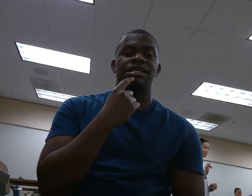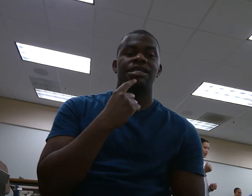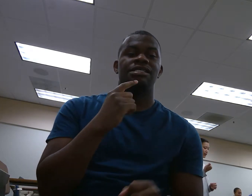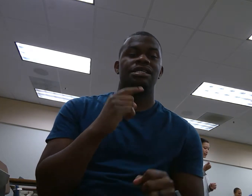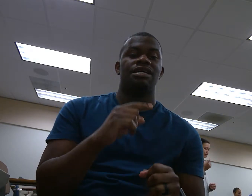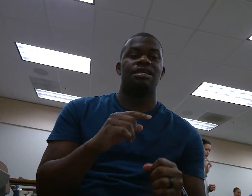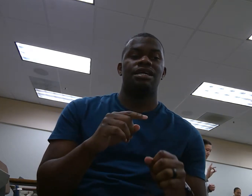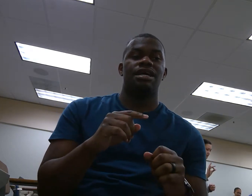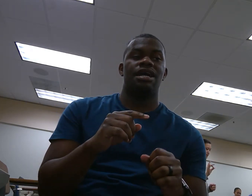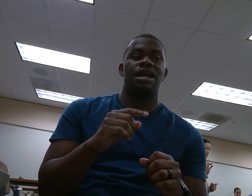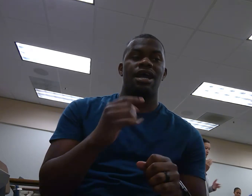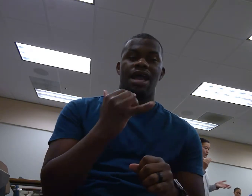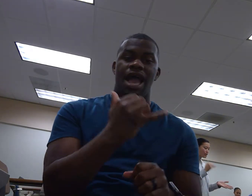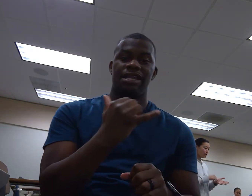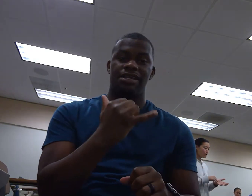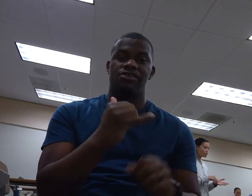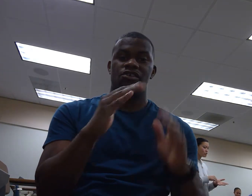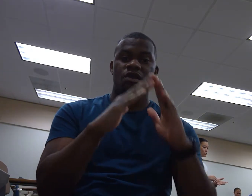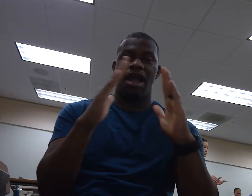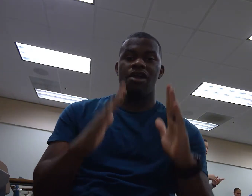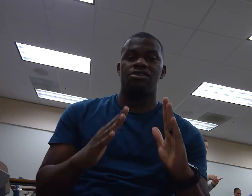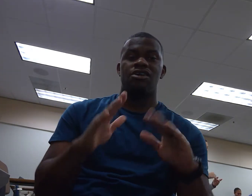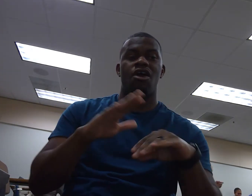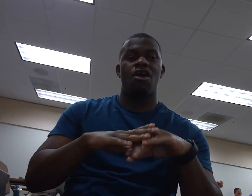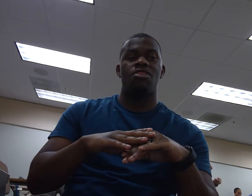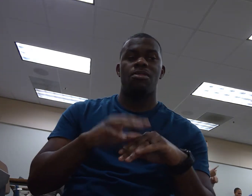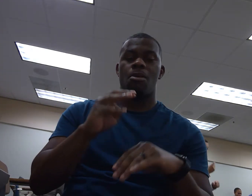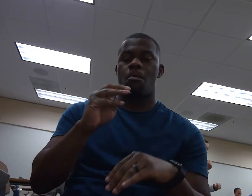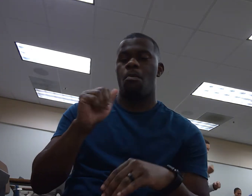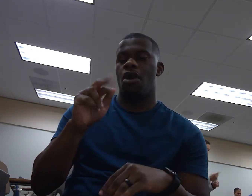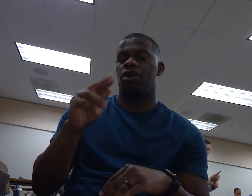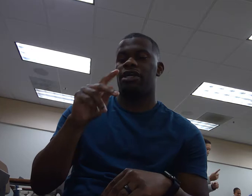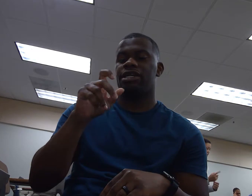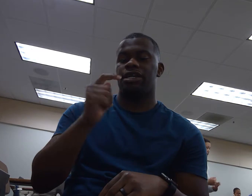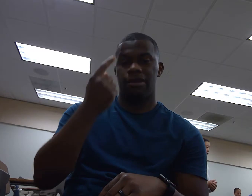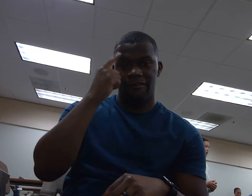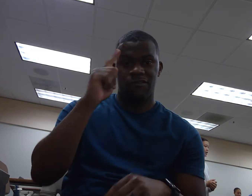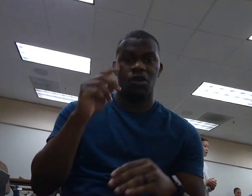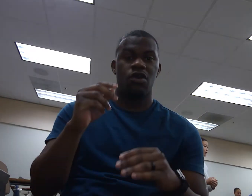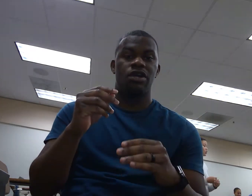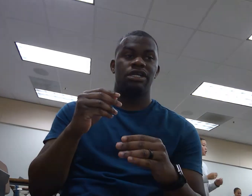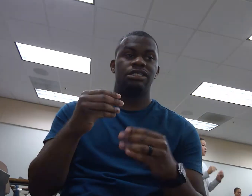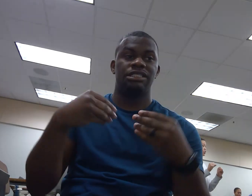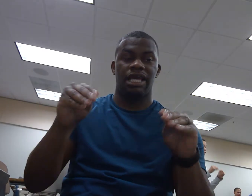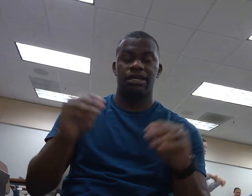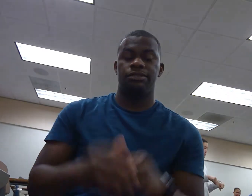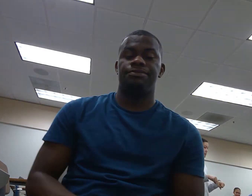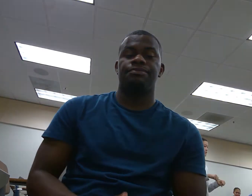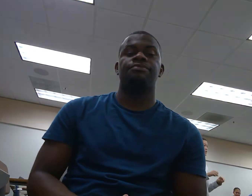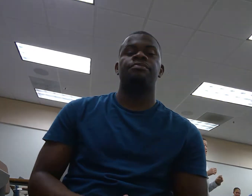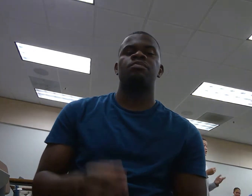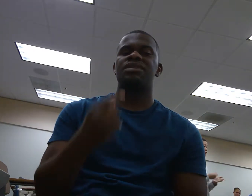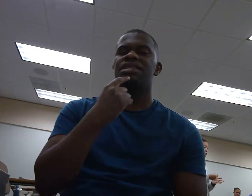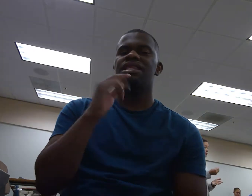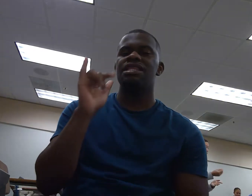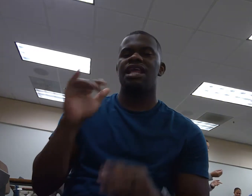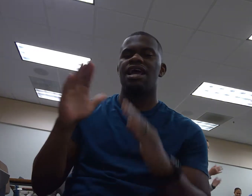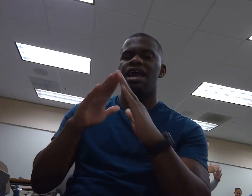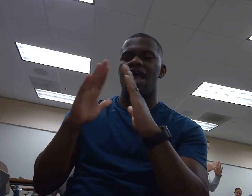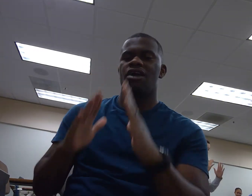market for sale. And you are in a position to buy it. Let's say that house is $400,000 is